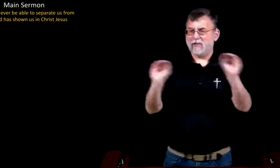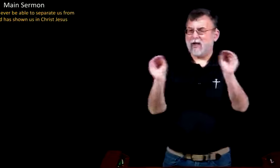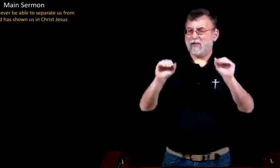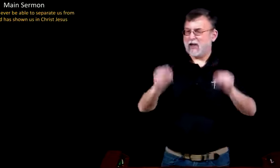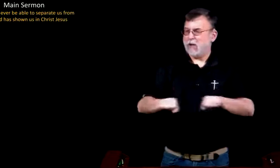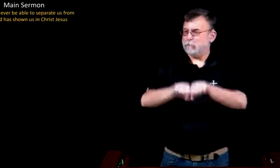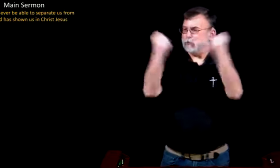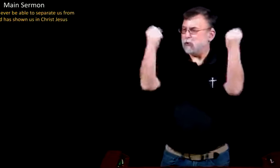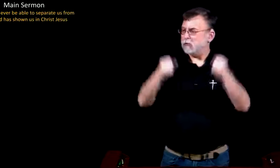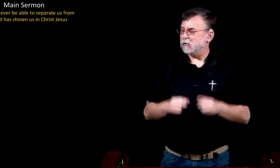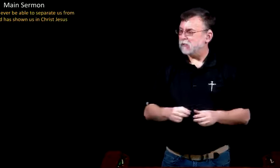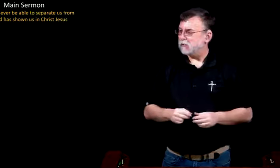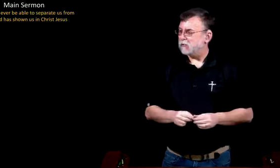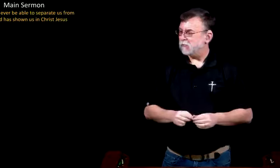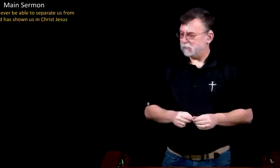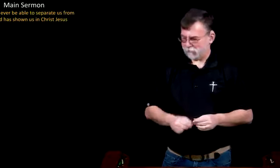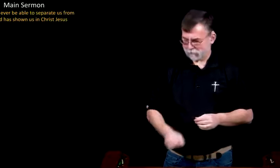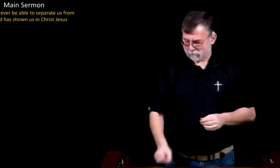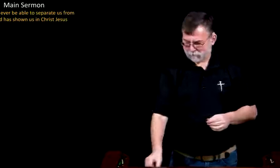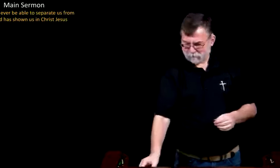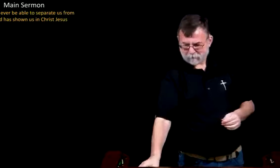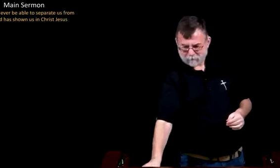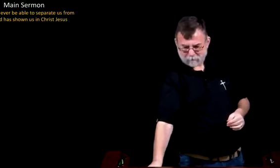to have that relationship with us that nothing can stop